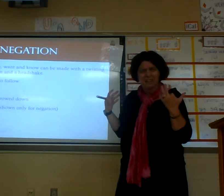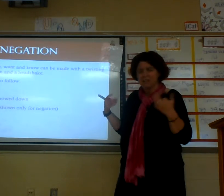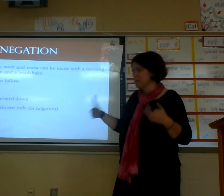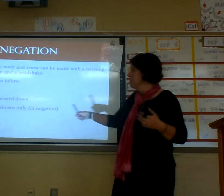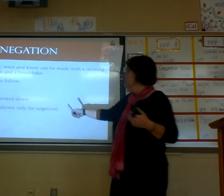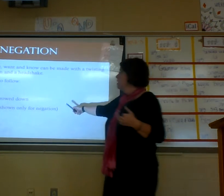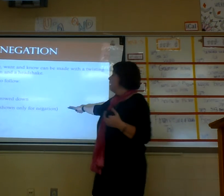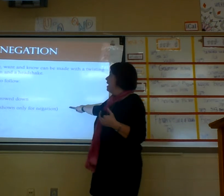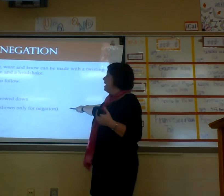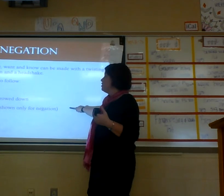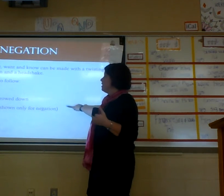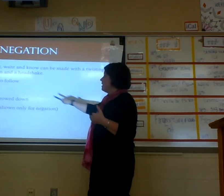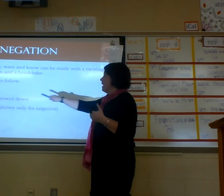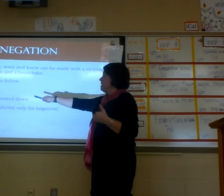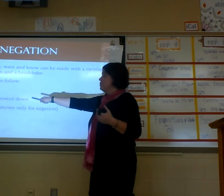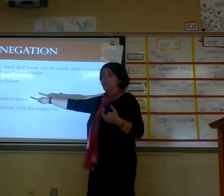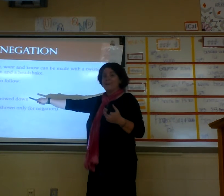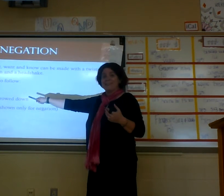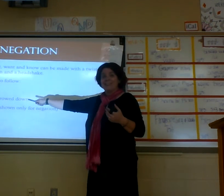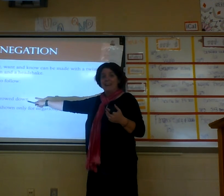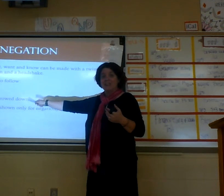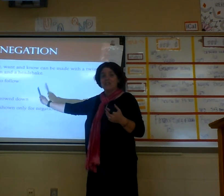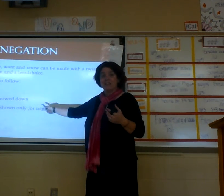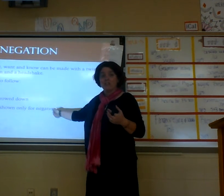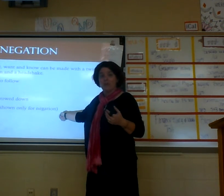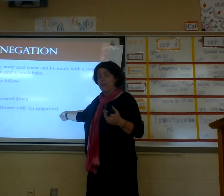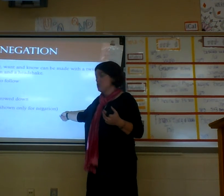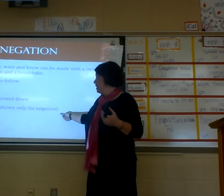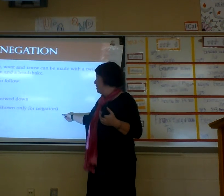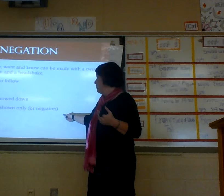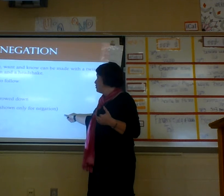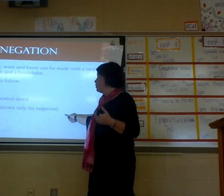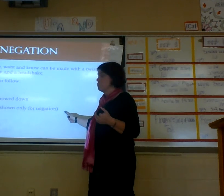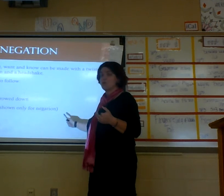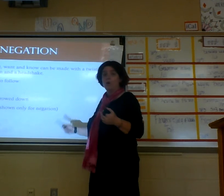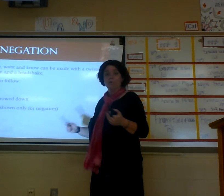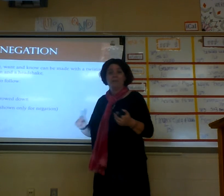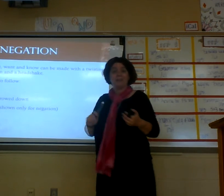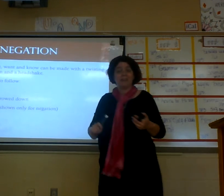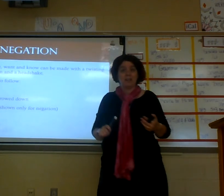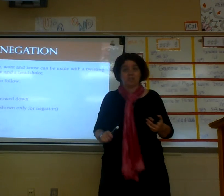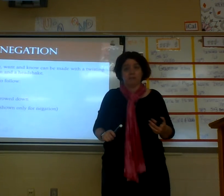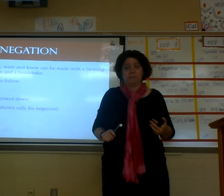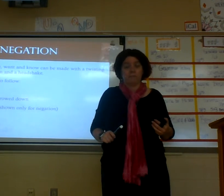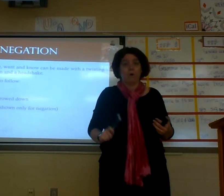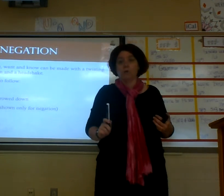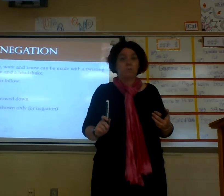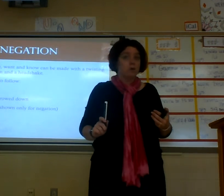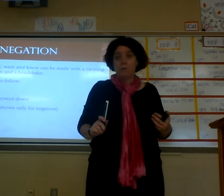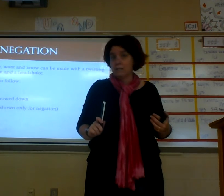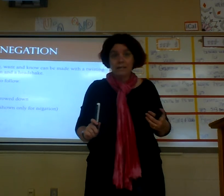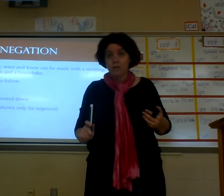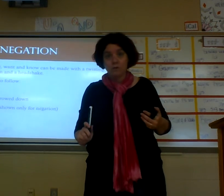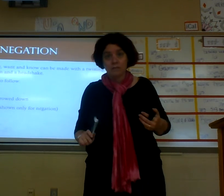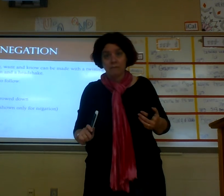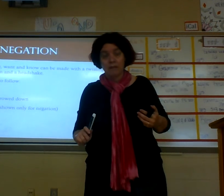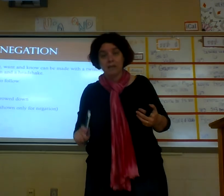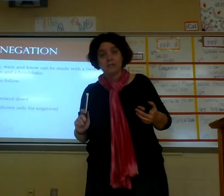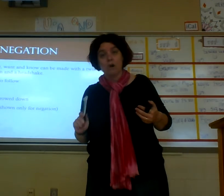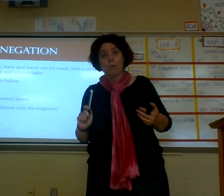of thing? Head shake, HDSH, stands for head shake, and that's used only in negation. Only when you want to say no to something, and it's always